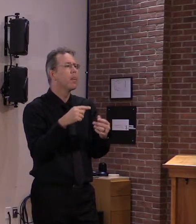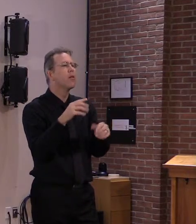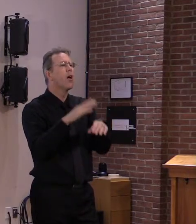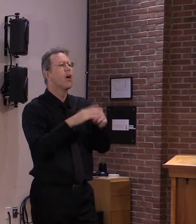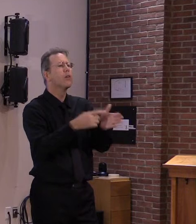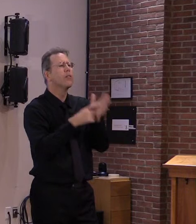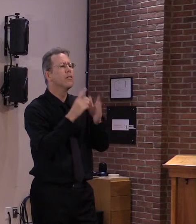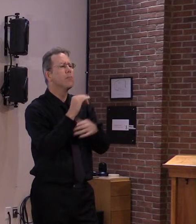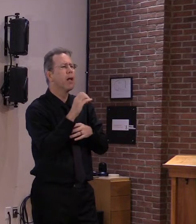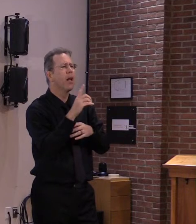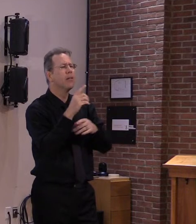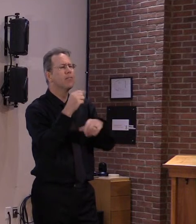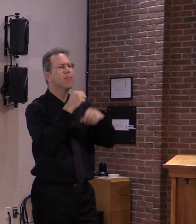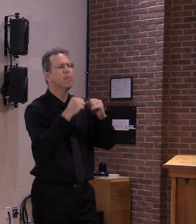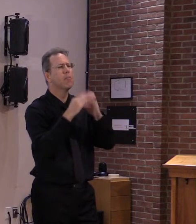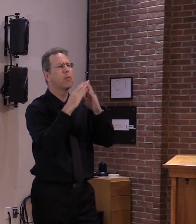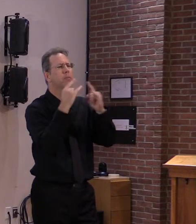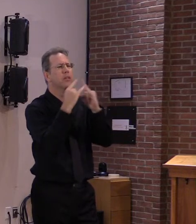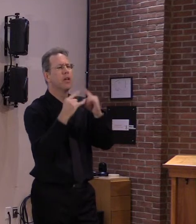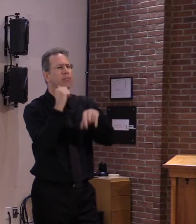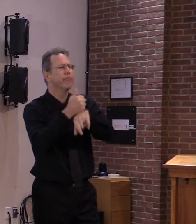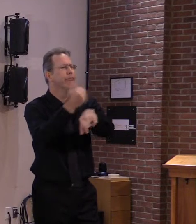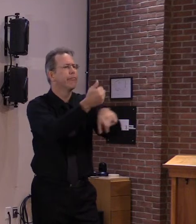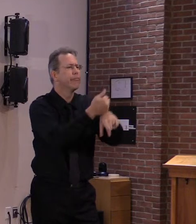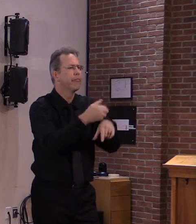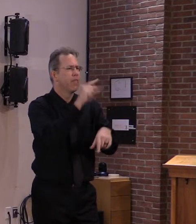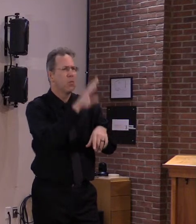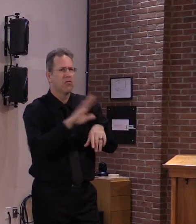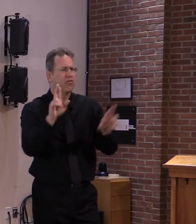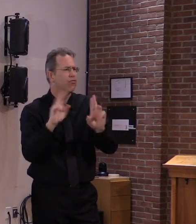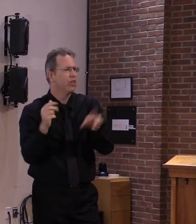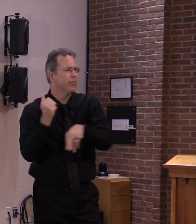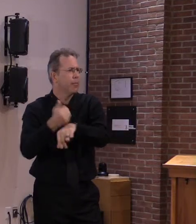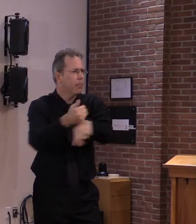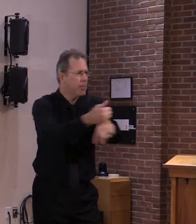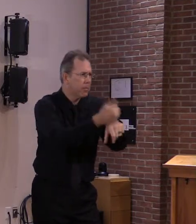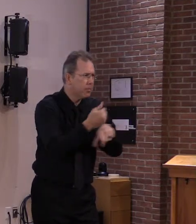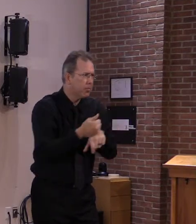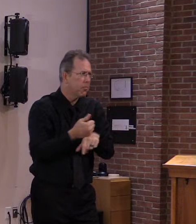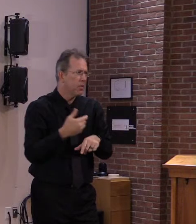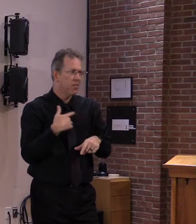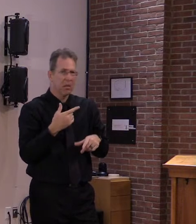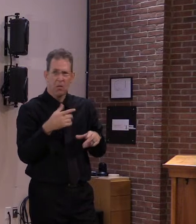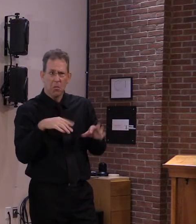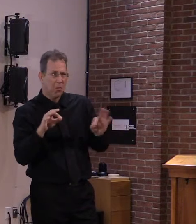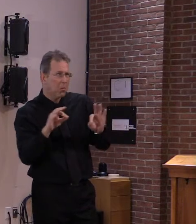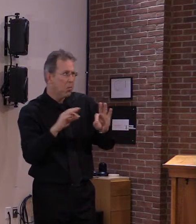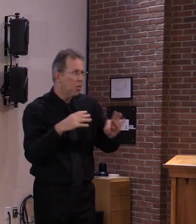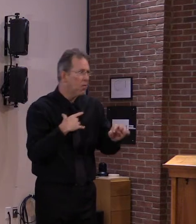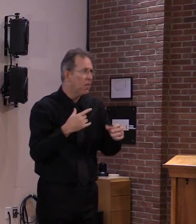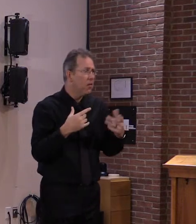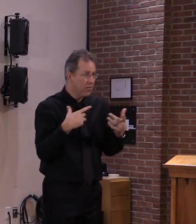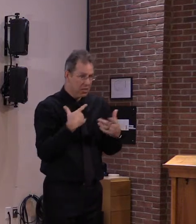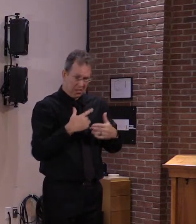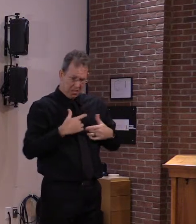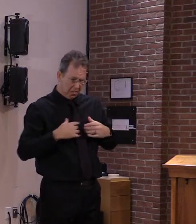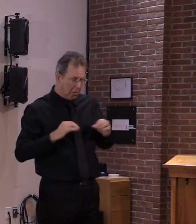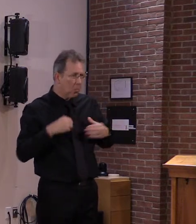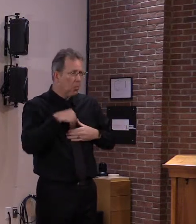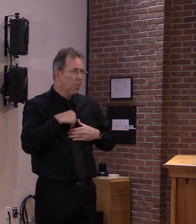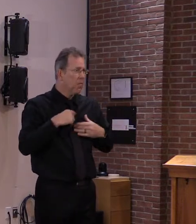providing education based on tips that come in both through public safety channels and via the Department of